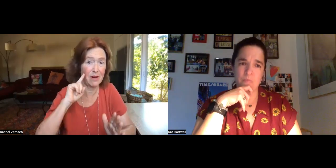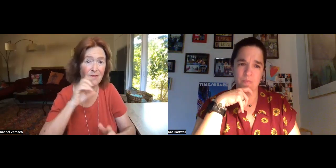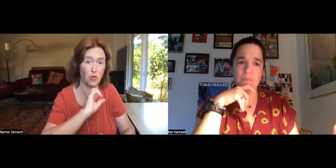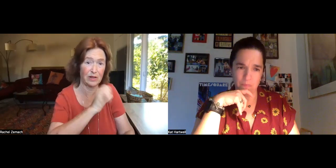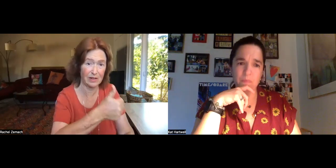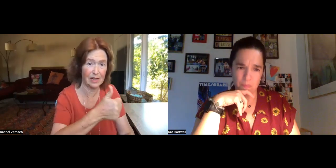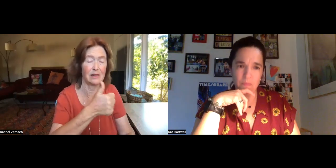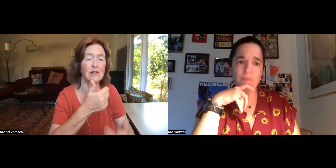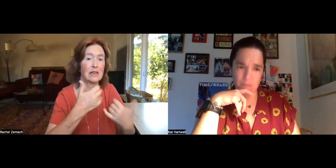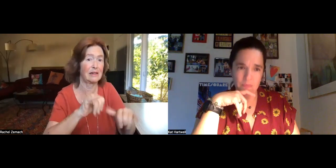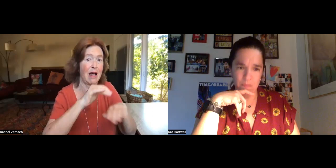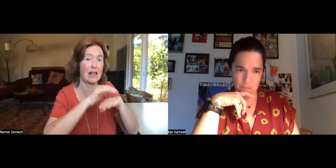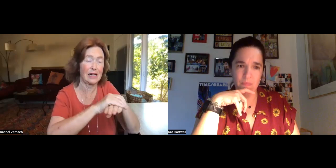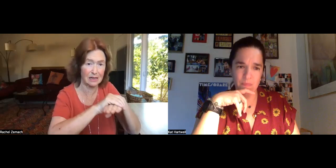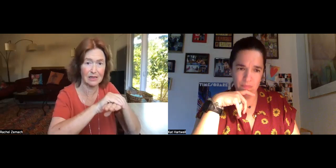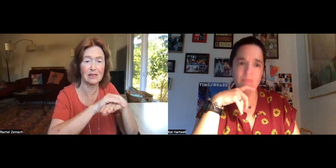back then, there in England,